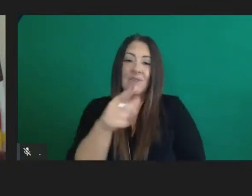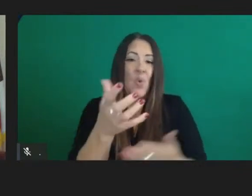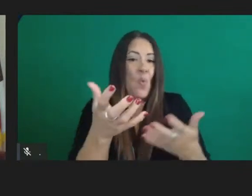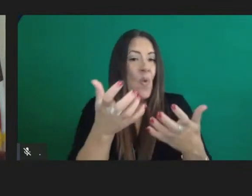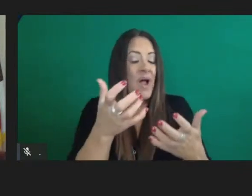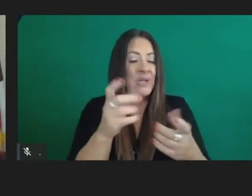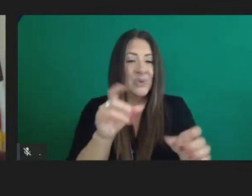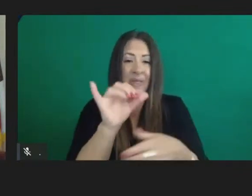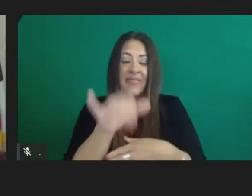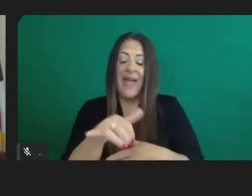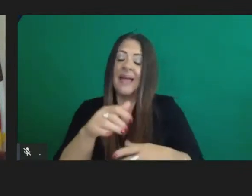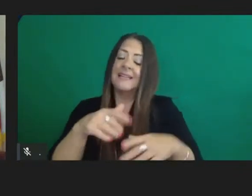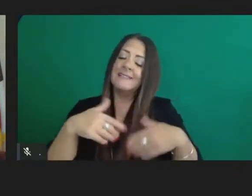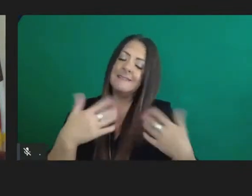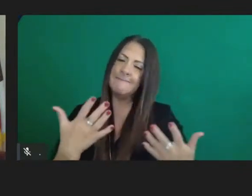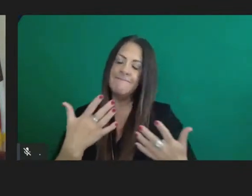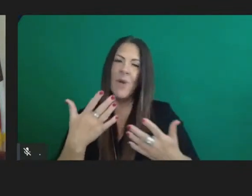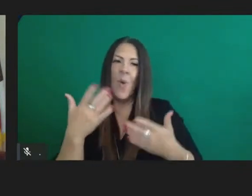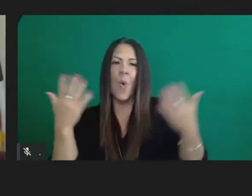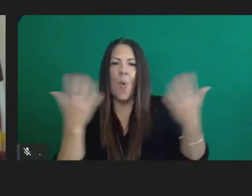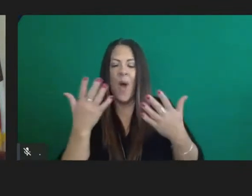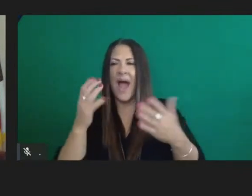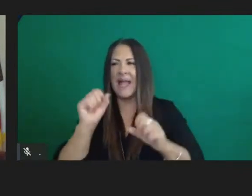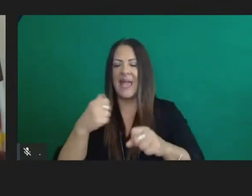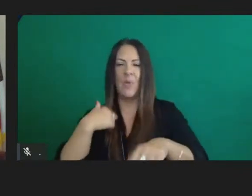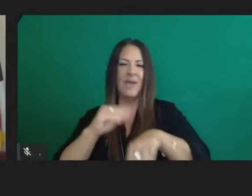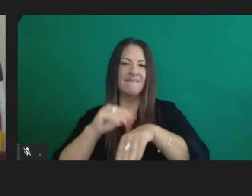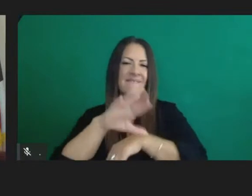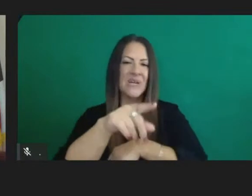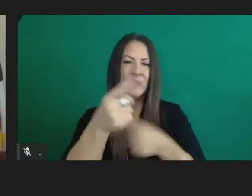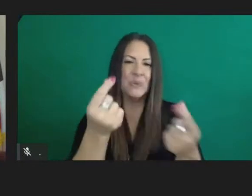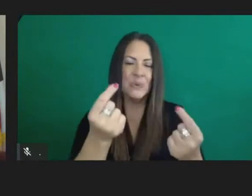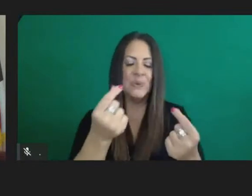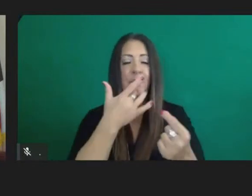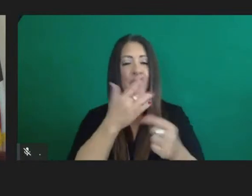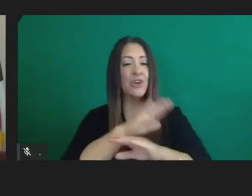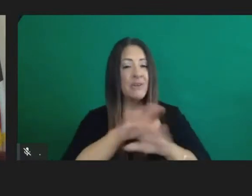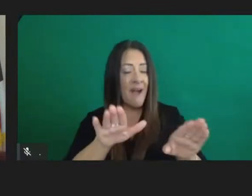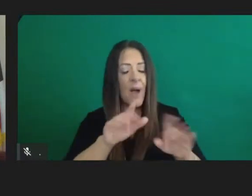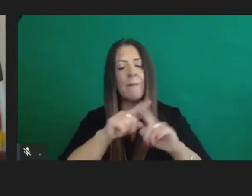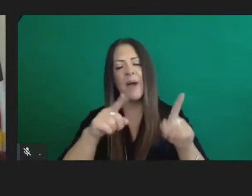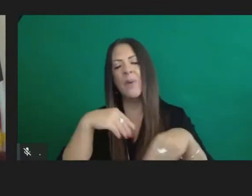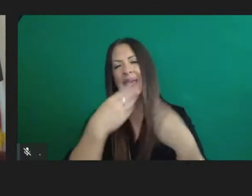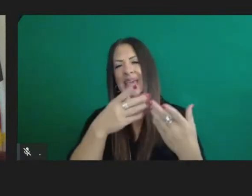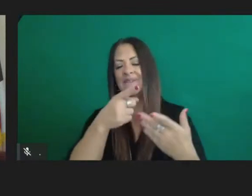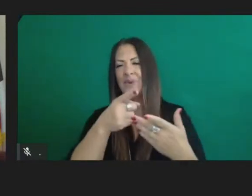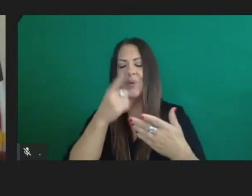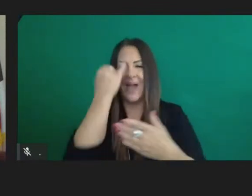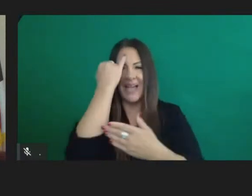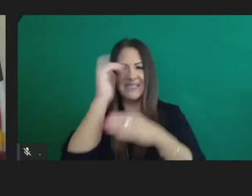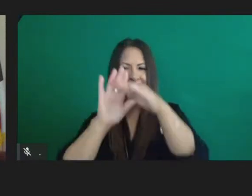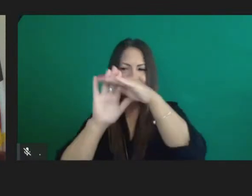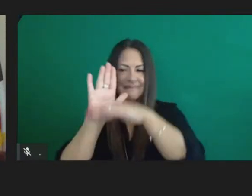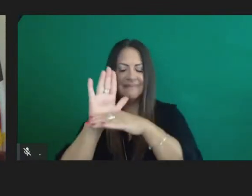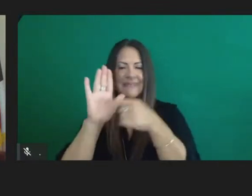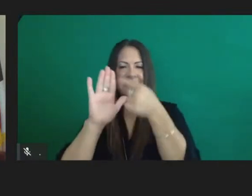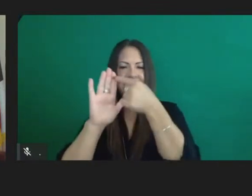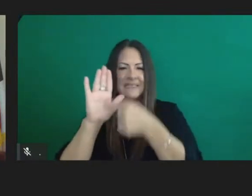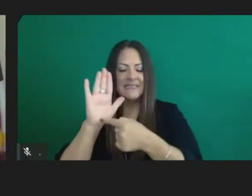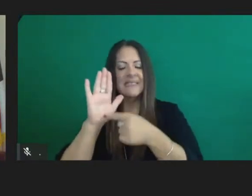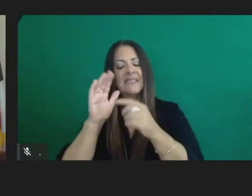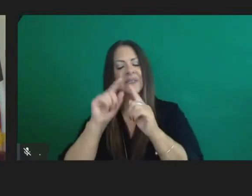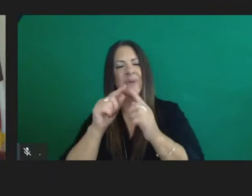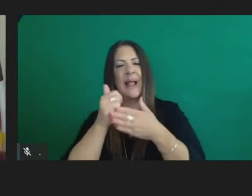that there are certainly ways to reduce the risk in those settings. Keeping it small with 3 households or